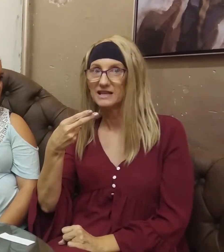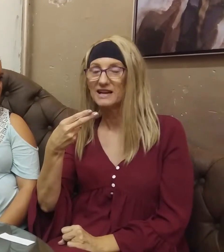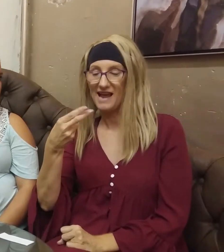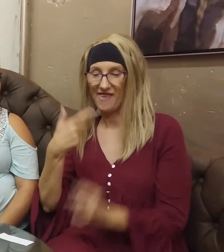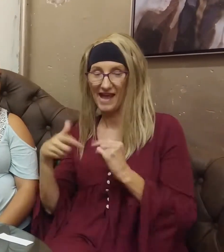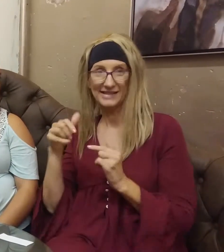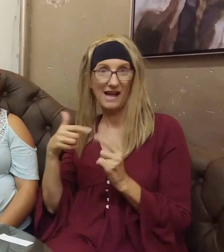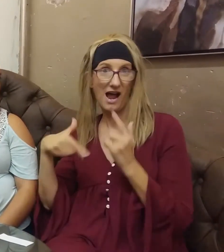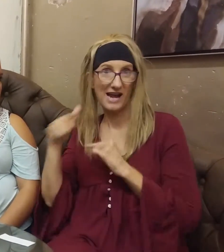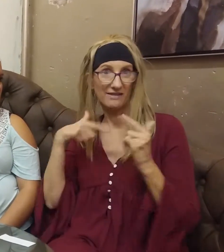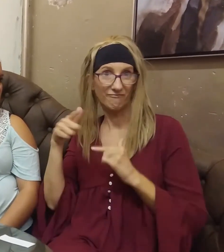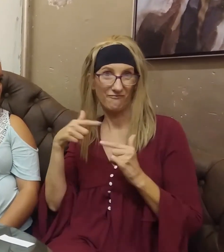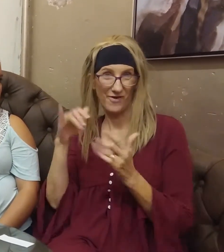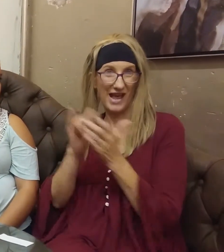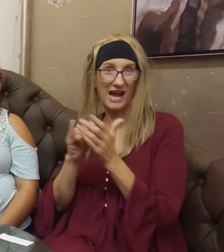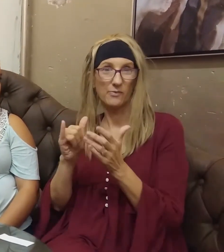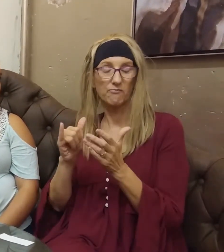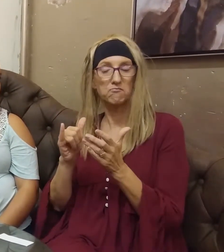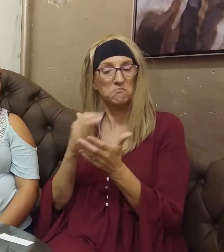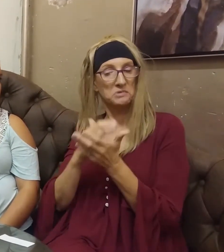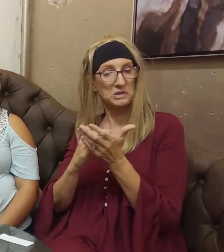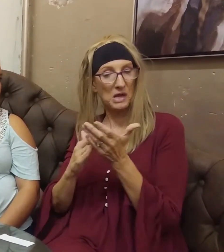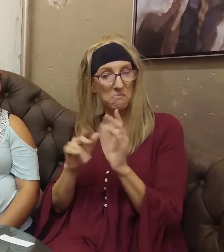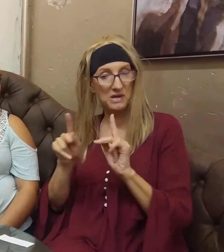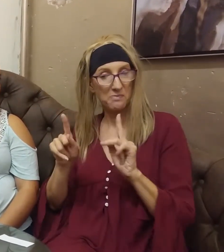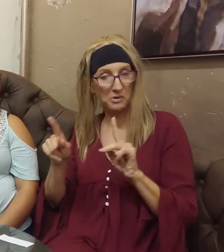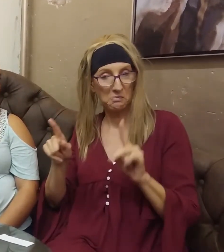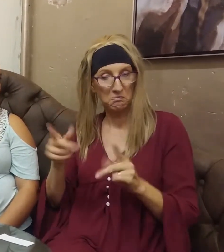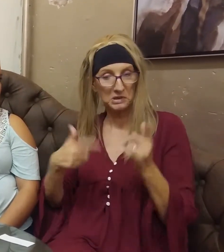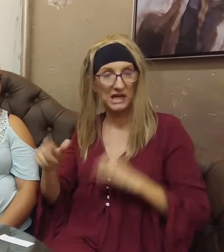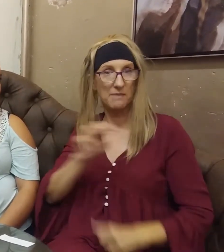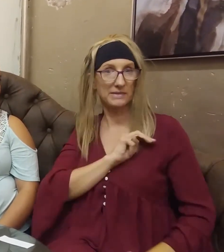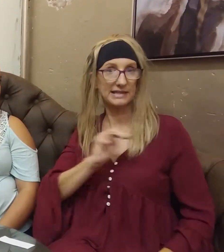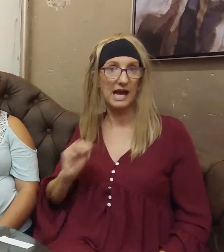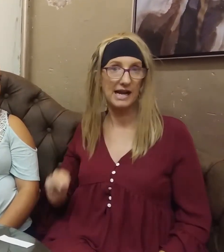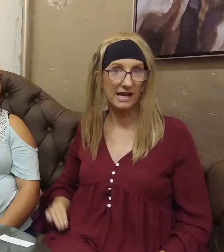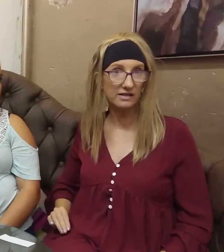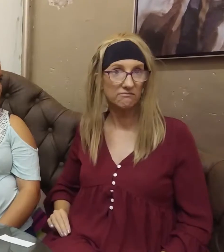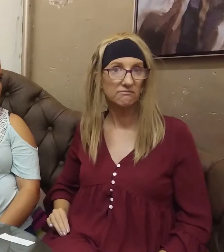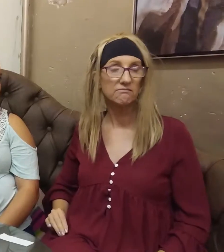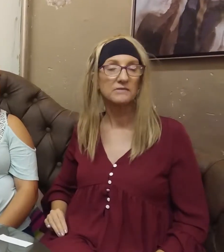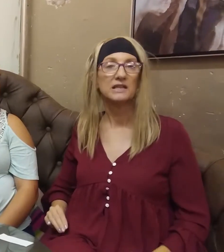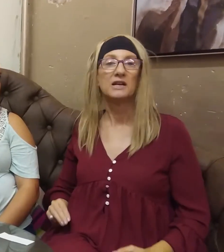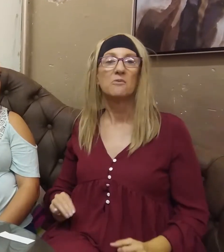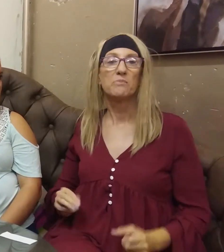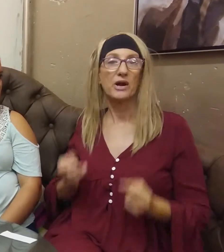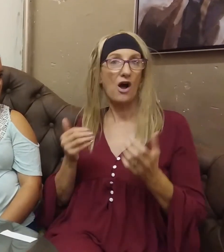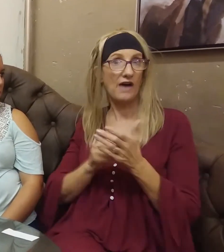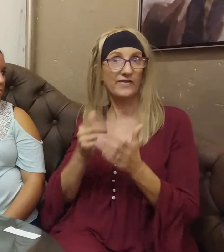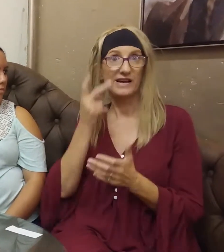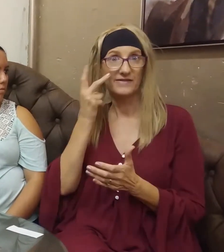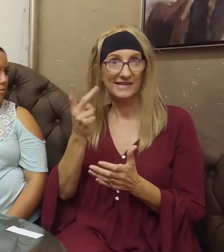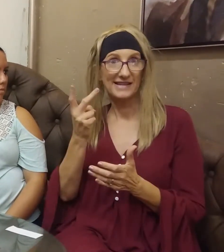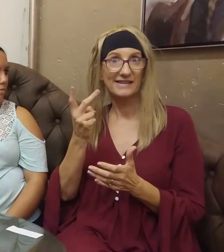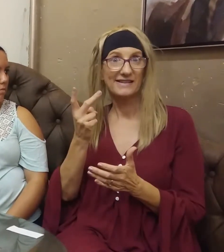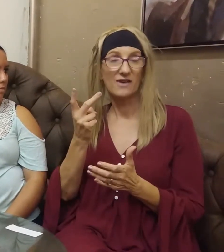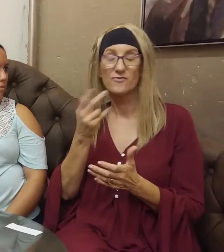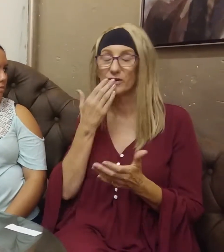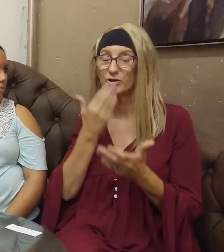Messiah. And that sign for that, some people will sign Messiah. But often I've seen a really